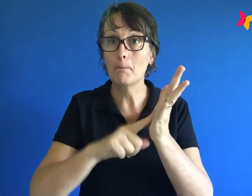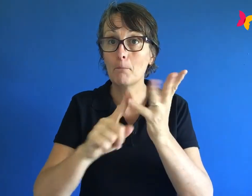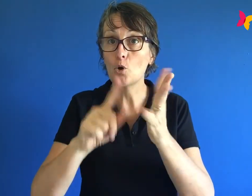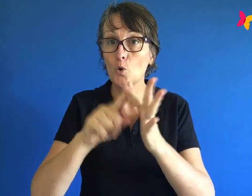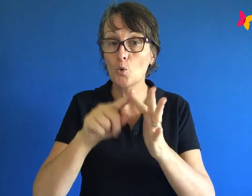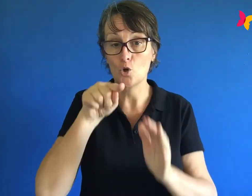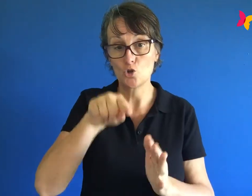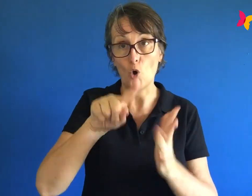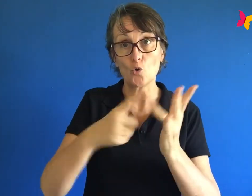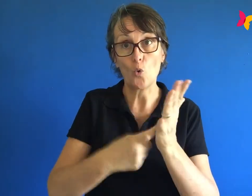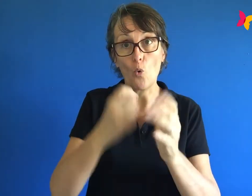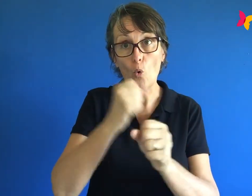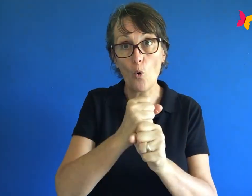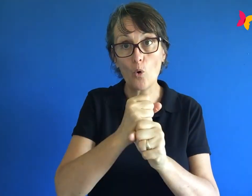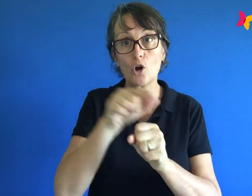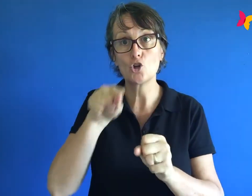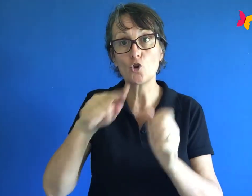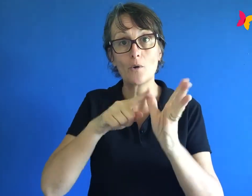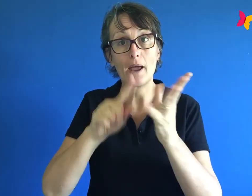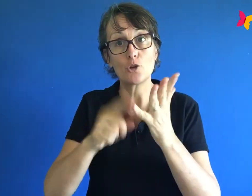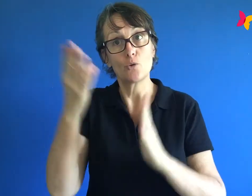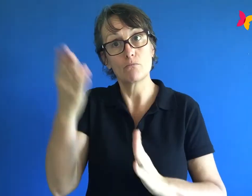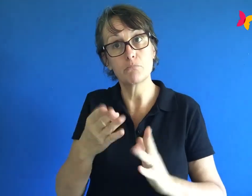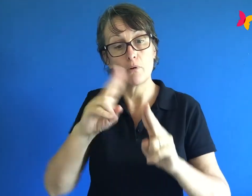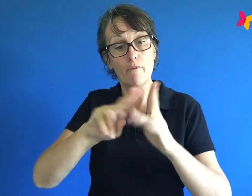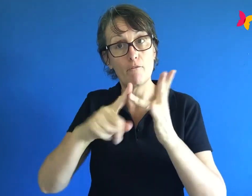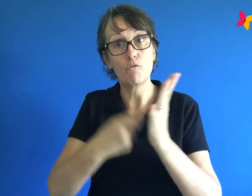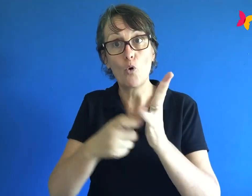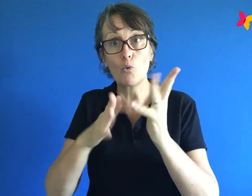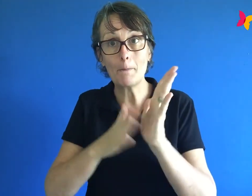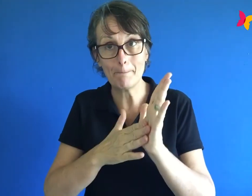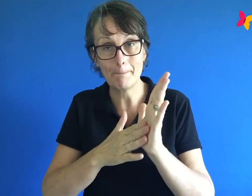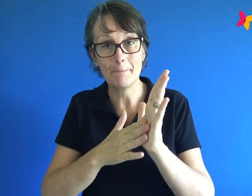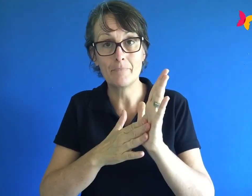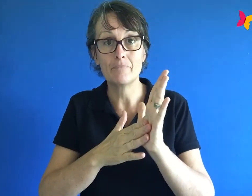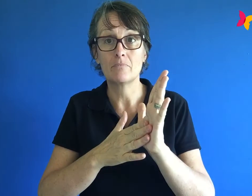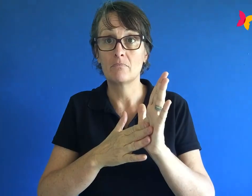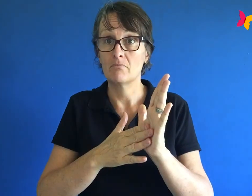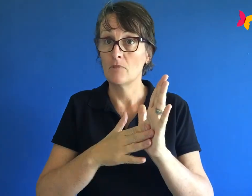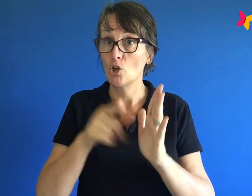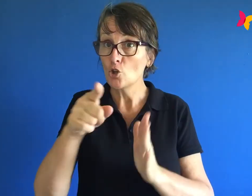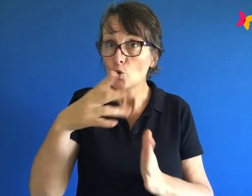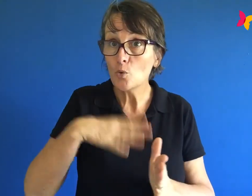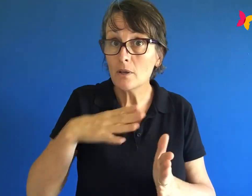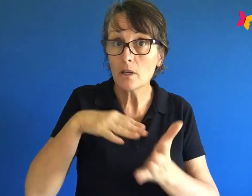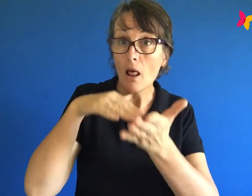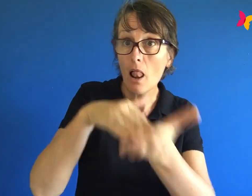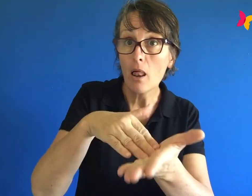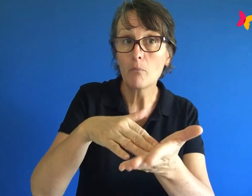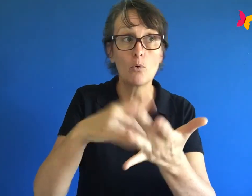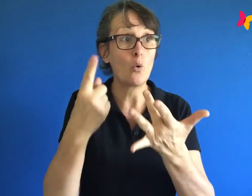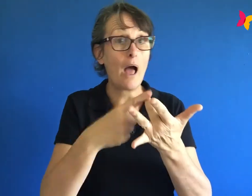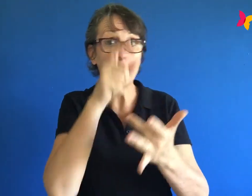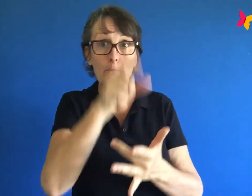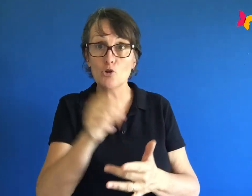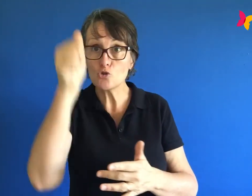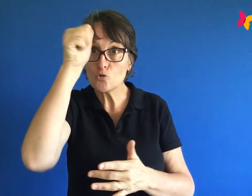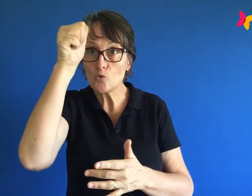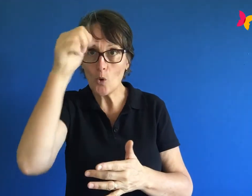beyondblue.org.au/forums. A lot of stuff covered in this episode, so if you know somebody that needs support, you can visit our website or call our support service